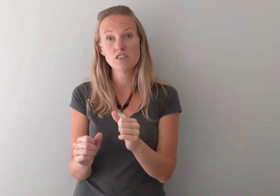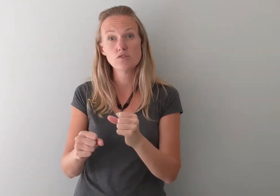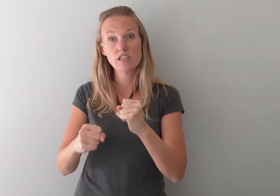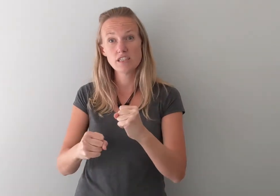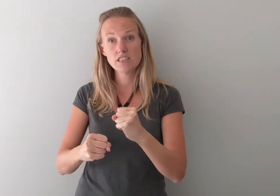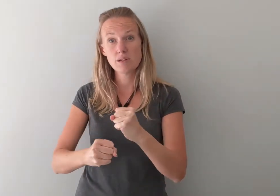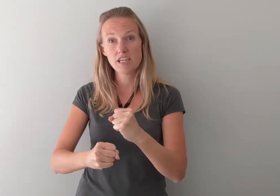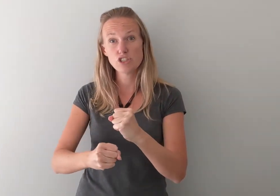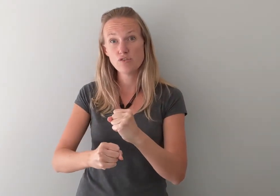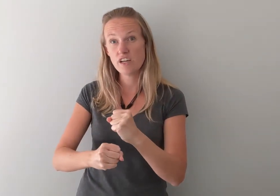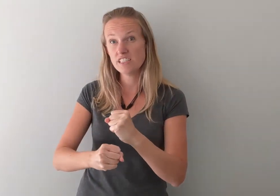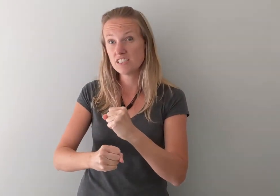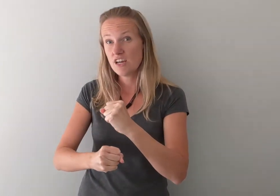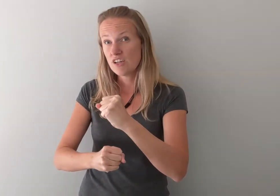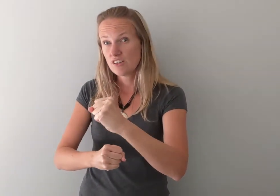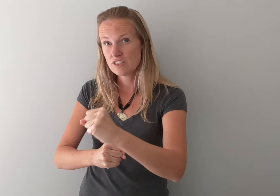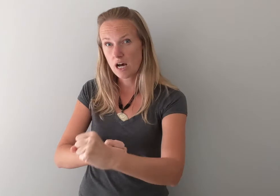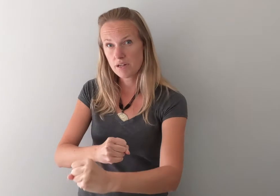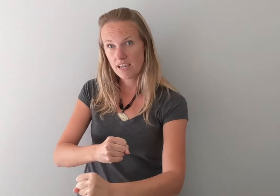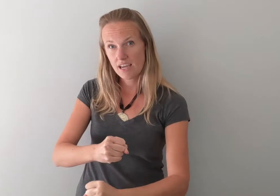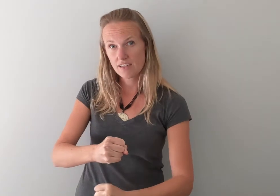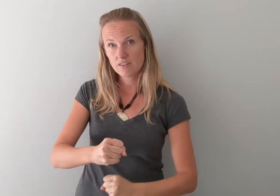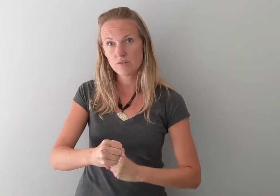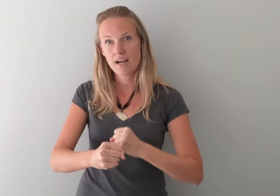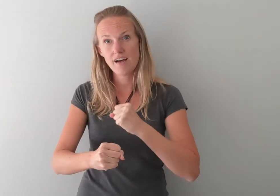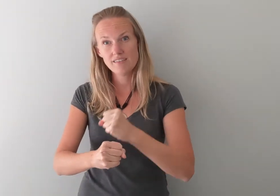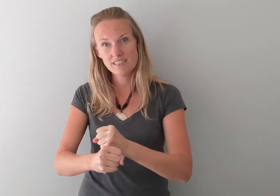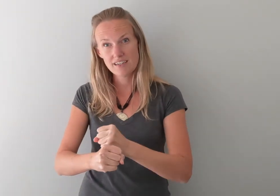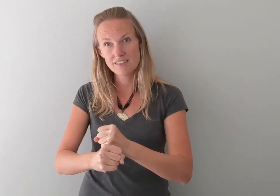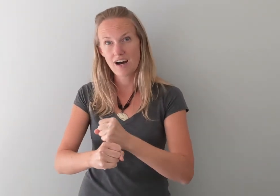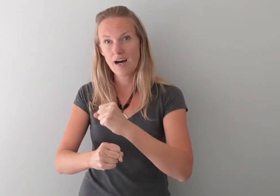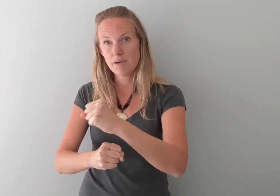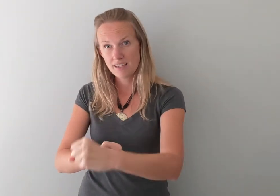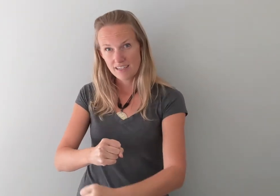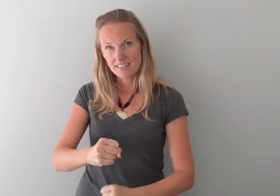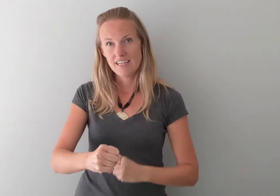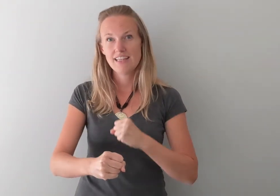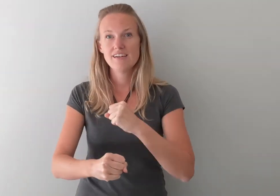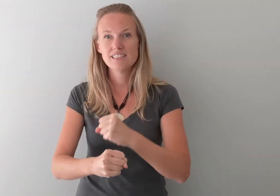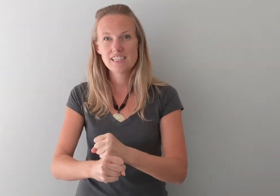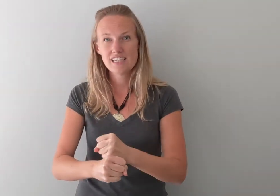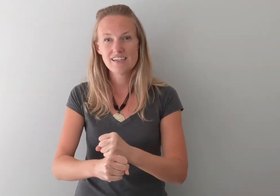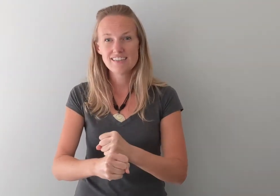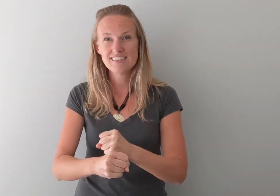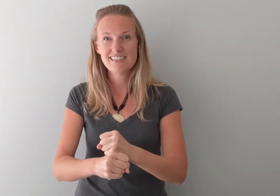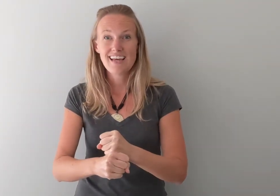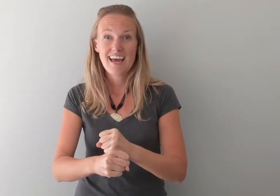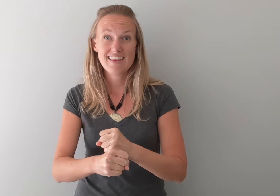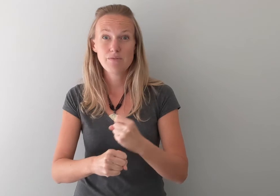for years, you're making two fists. Your dominant hand goes around and then on top. 10,000 years, and then once